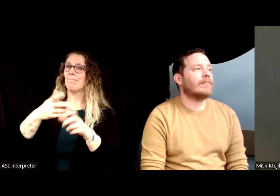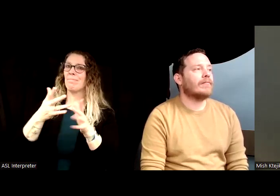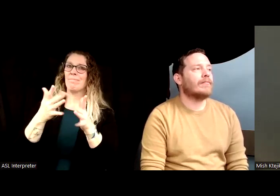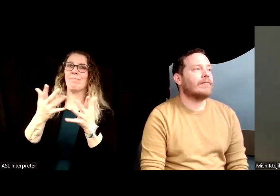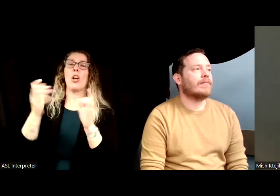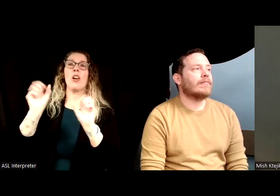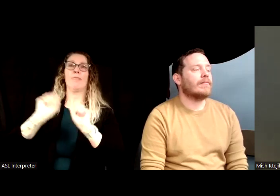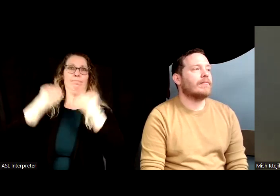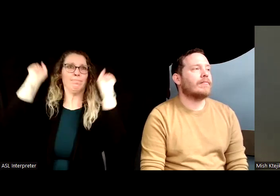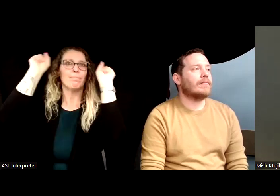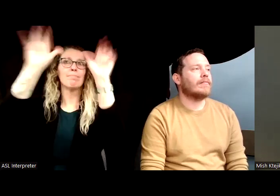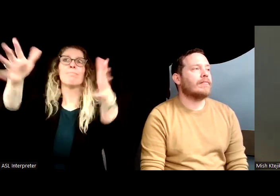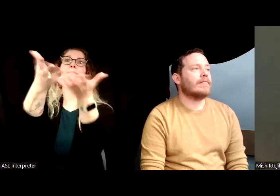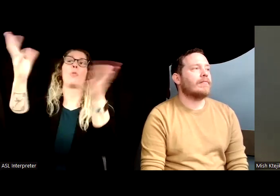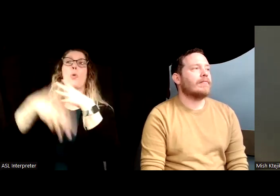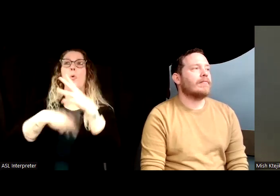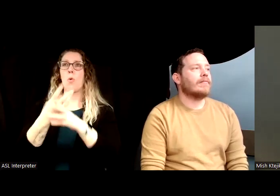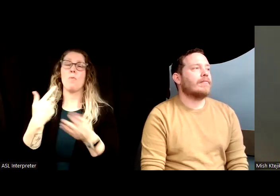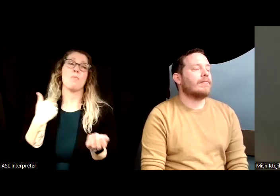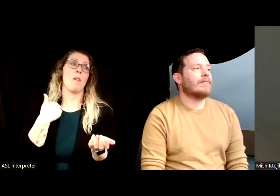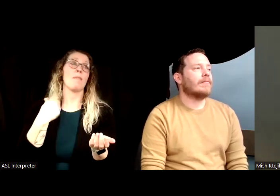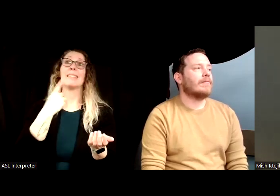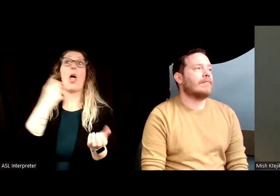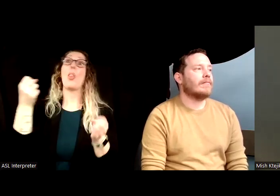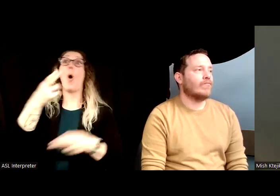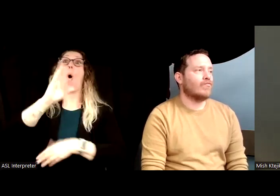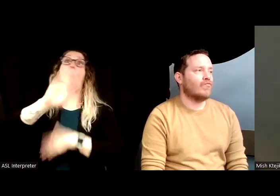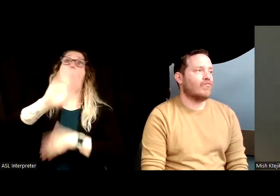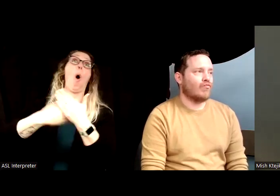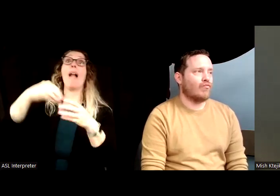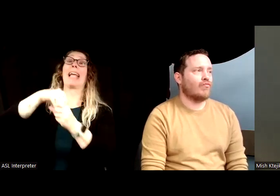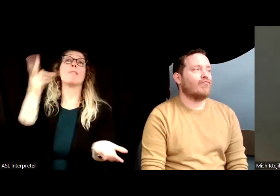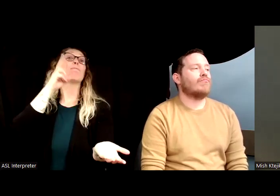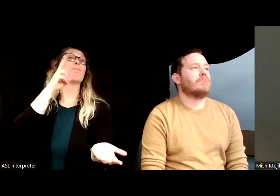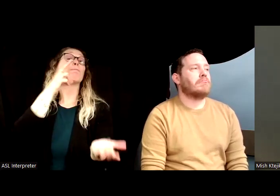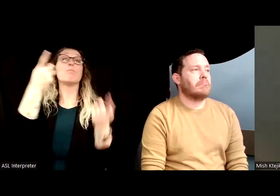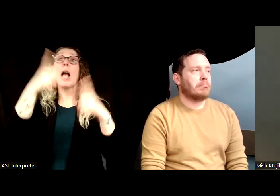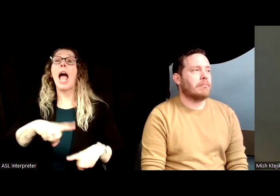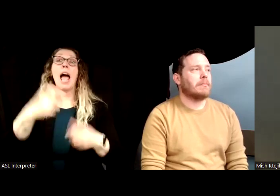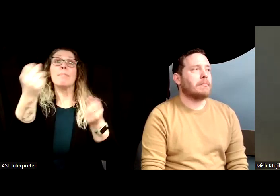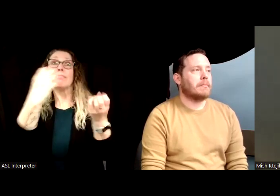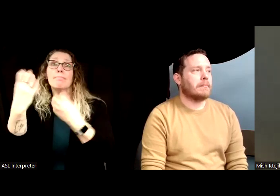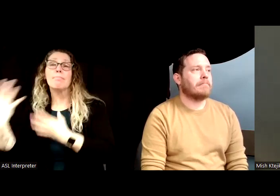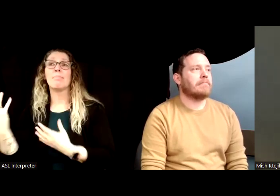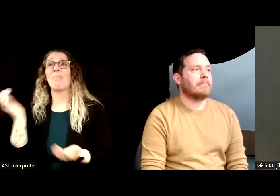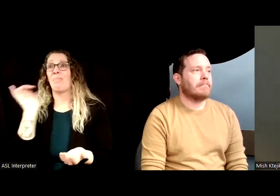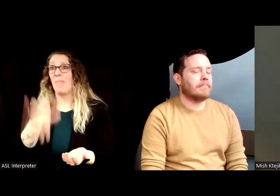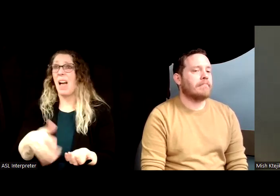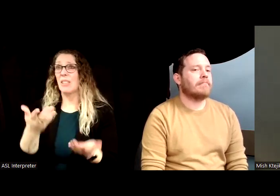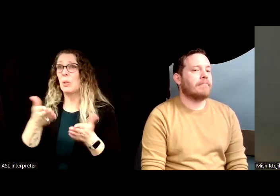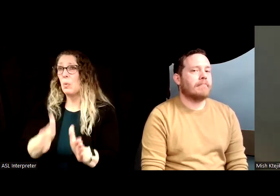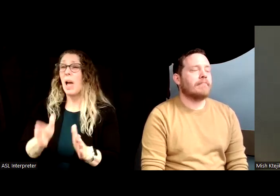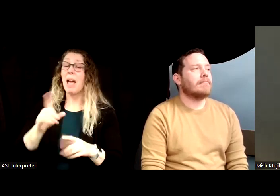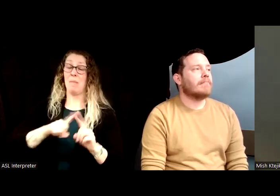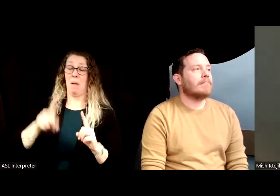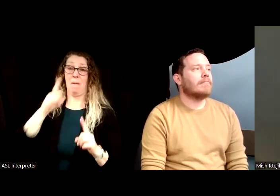put it out to the world. Wait, I mean, some boards say throw it all in and we'll see what we get back. And that's a way to do it. I